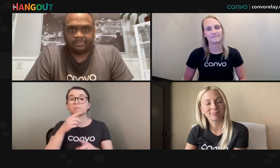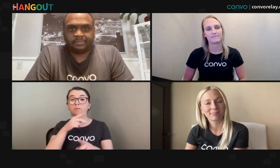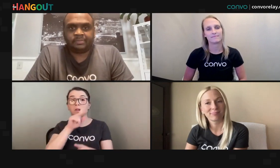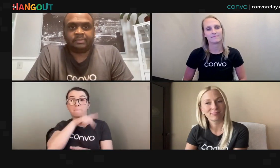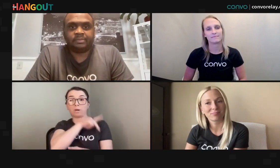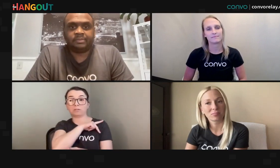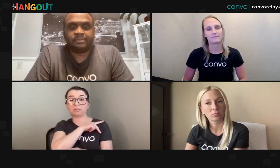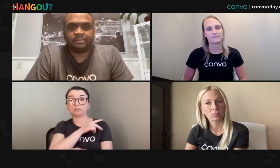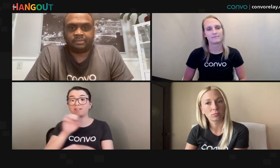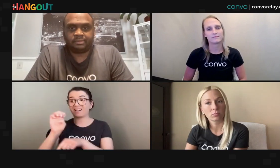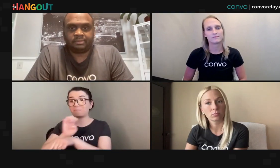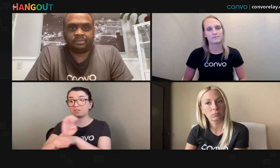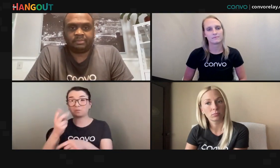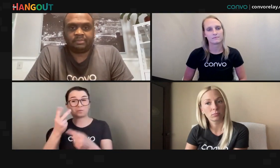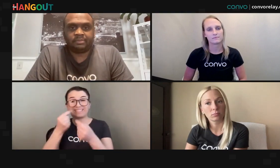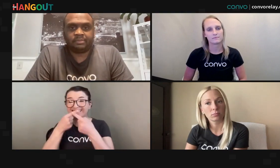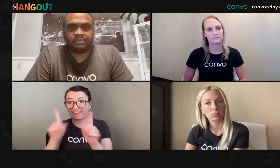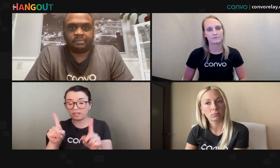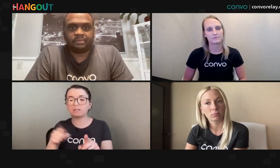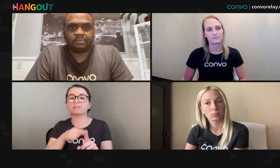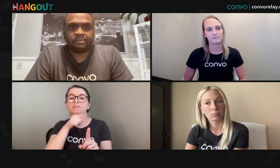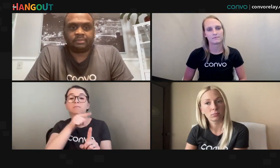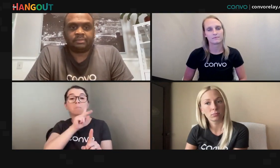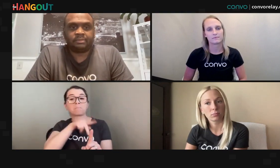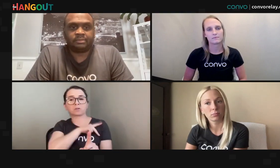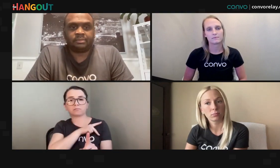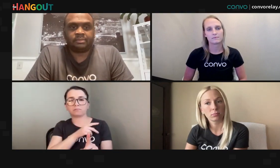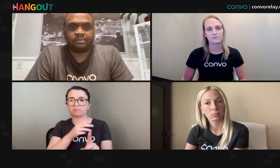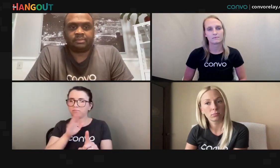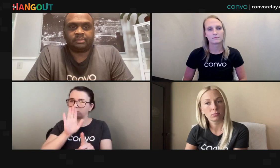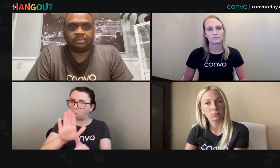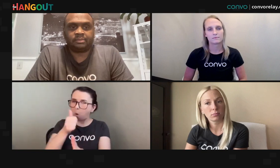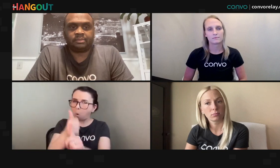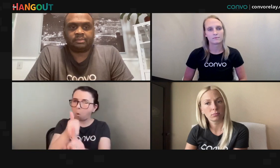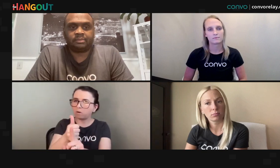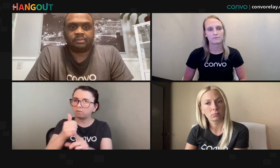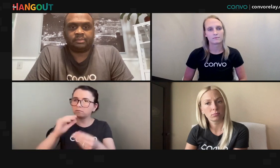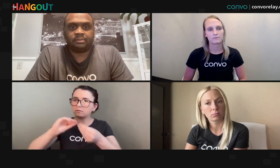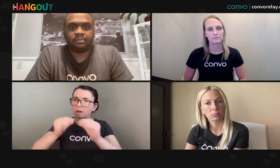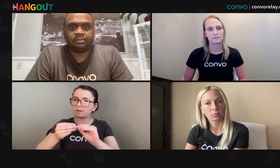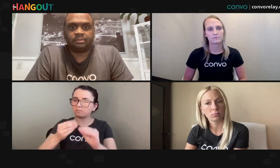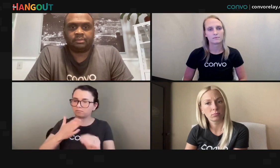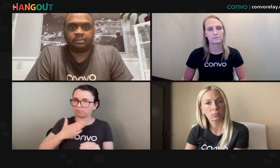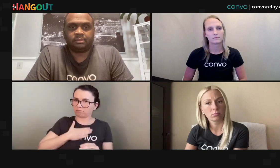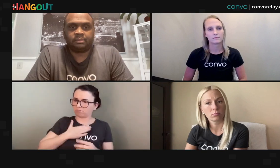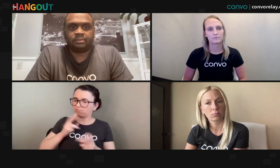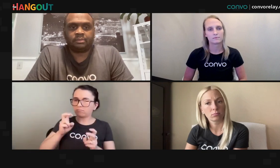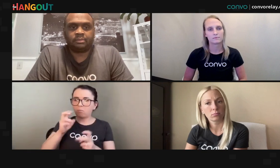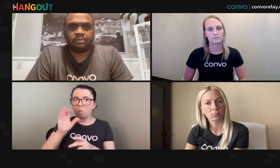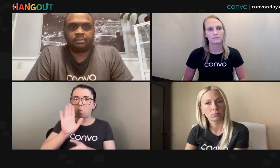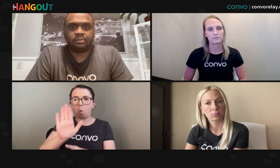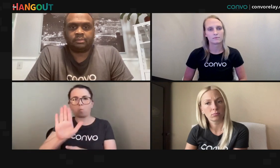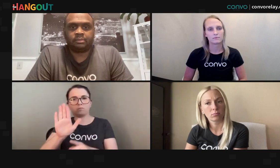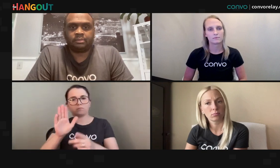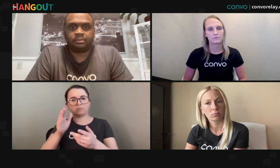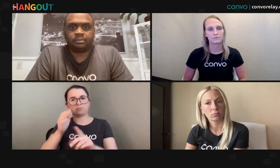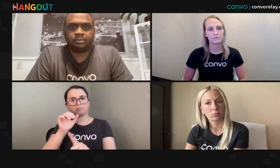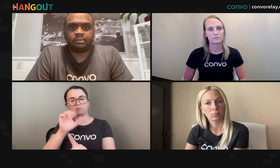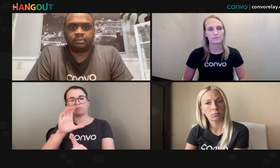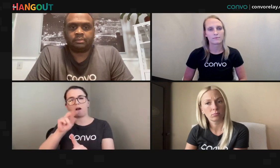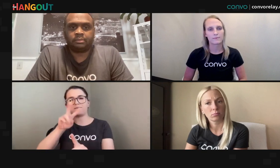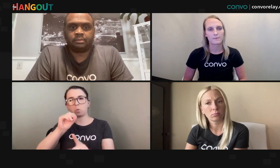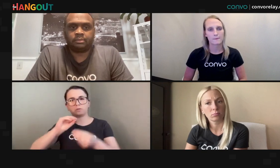This is Kelsey signing. So a personal account and an enterprise account are different. For a personal account, you get your own